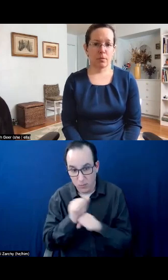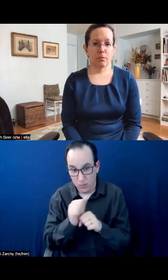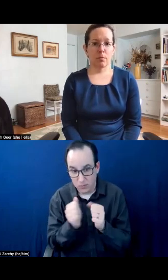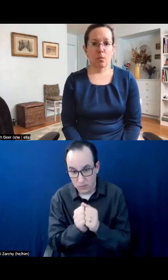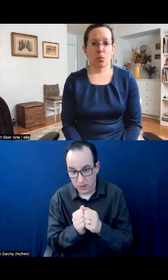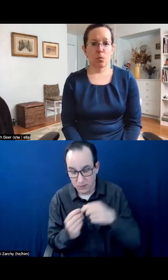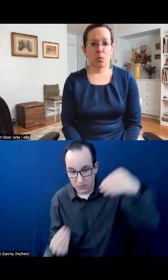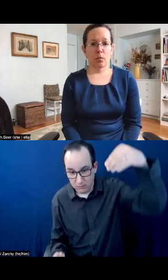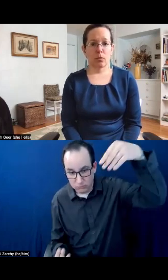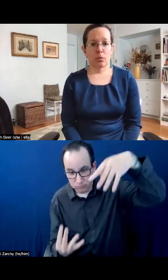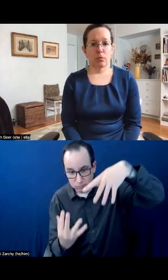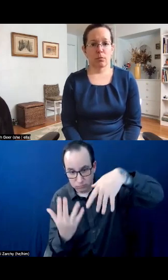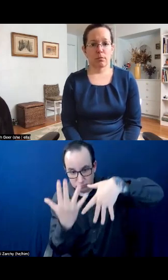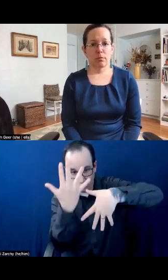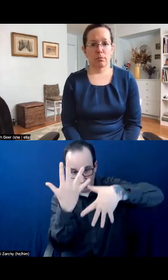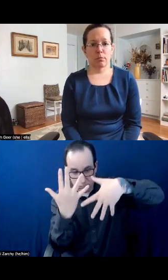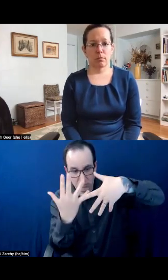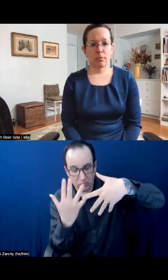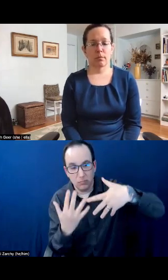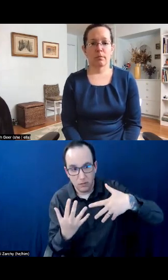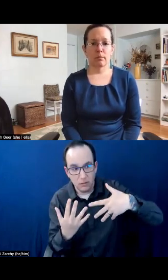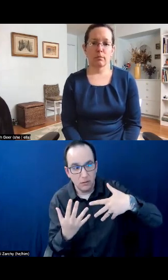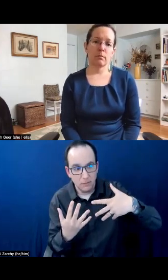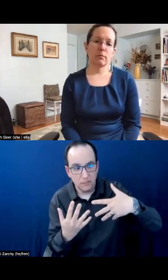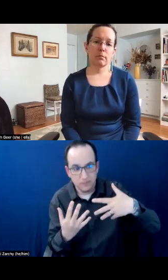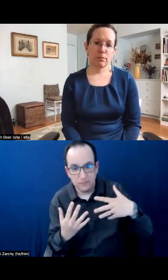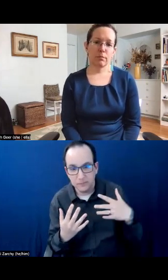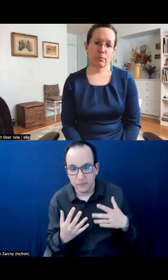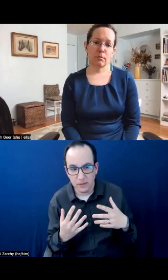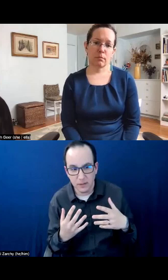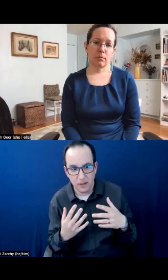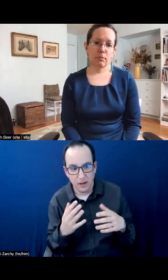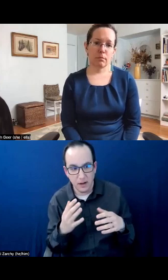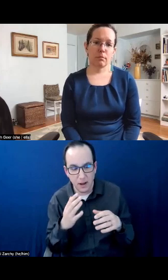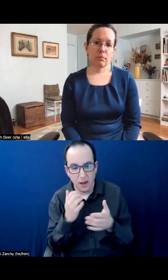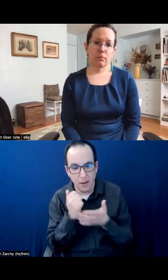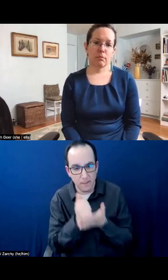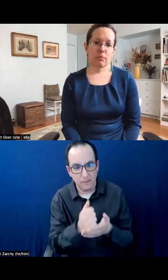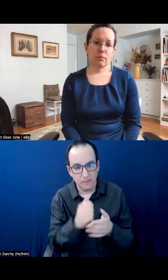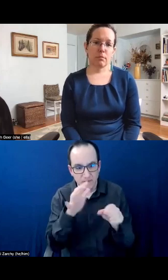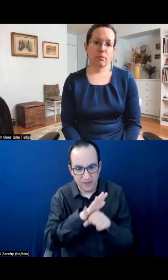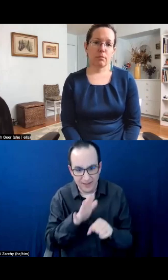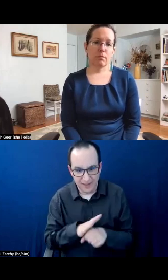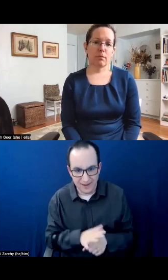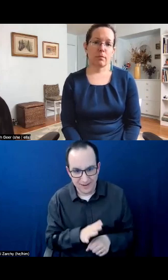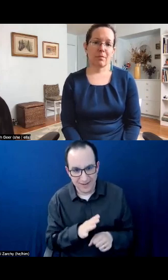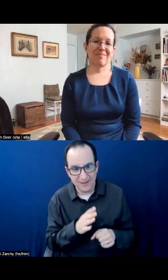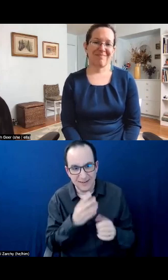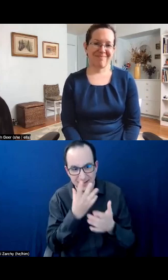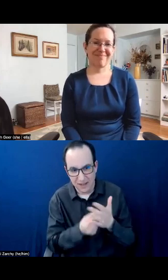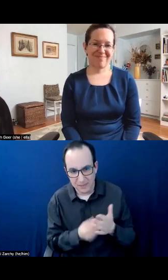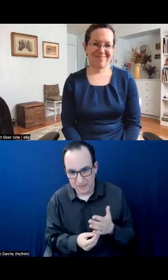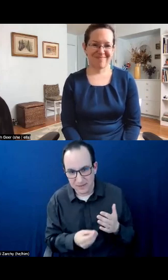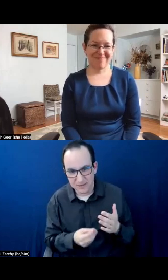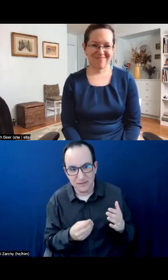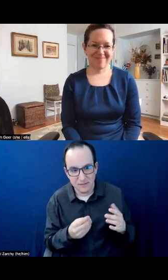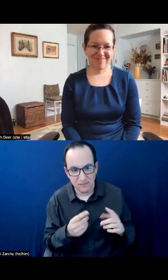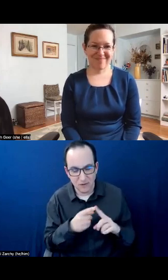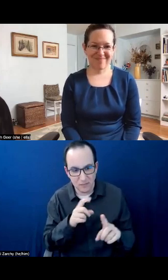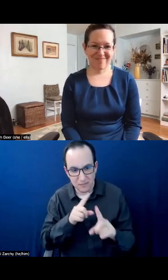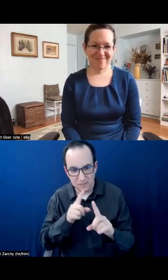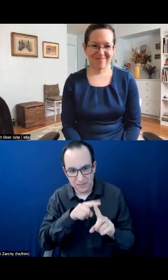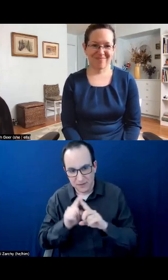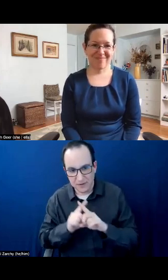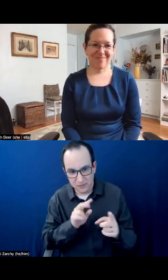goals in that way. So they both work together from the top and bottom to meet the needs of that student and